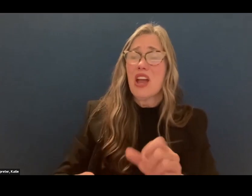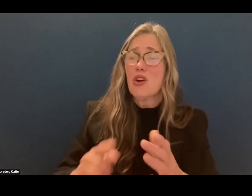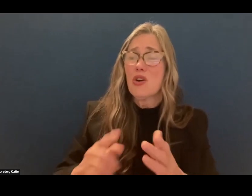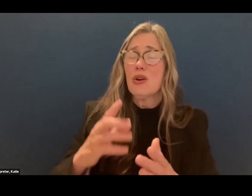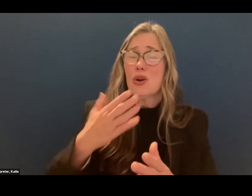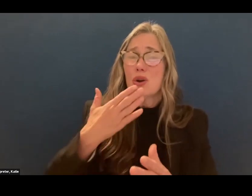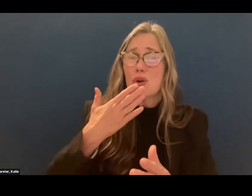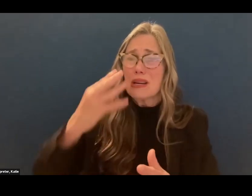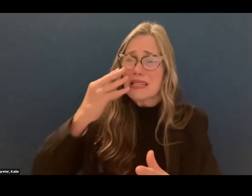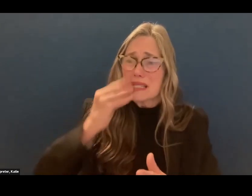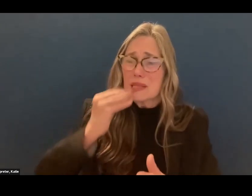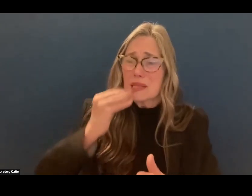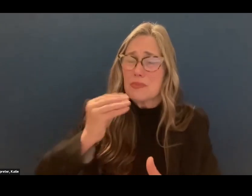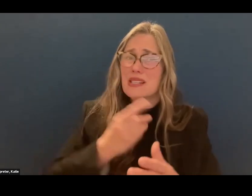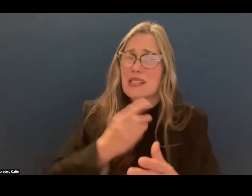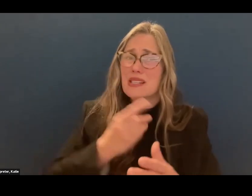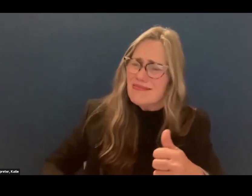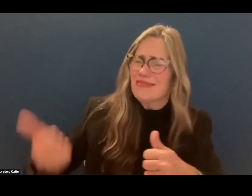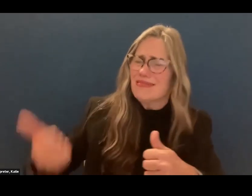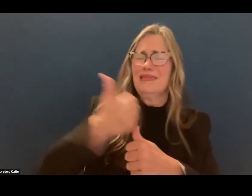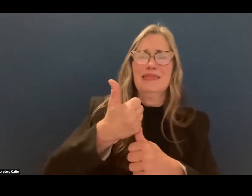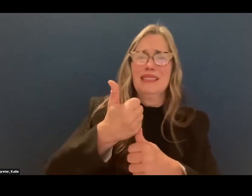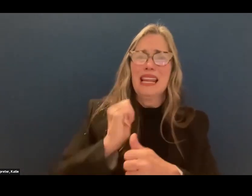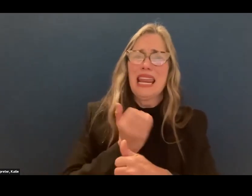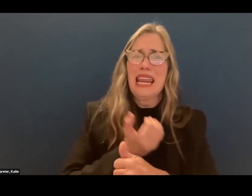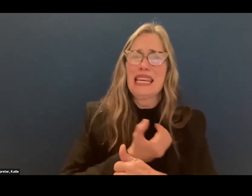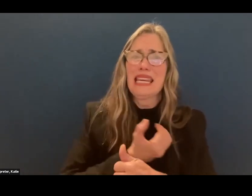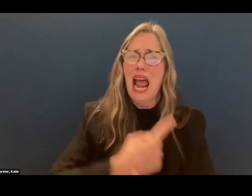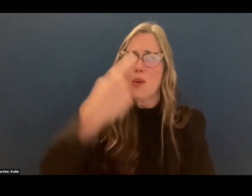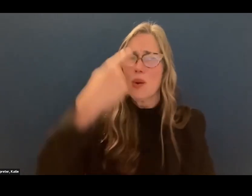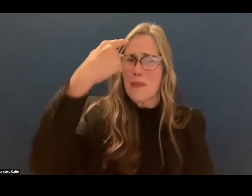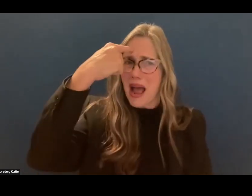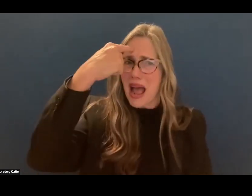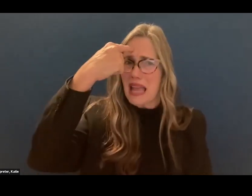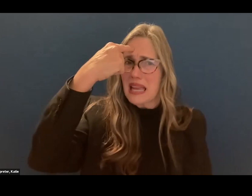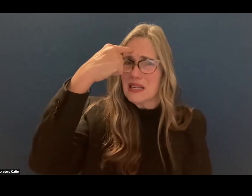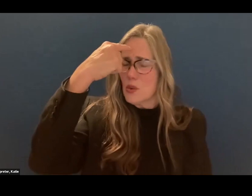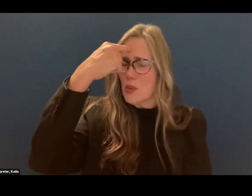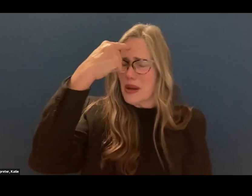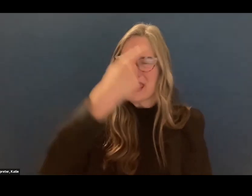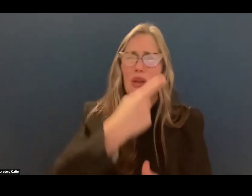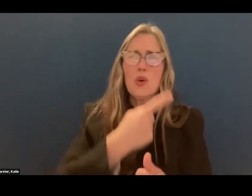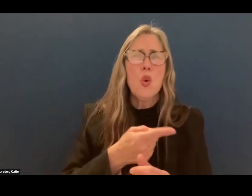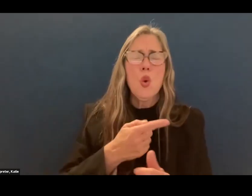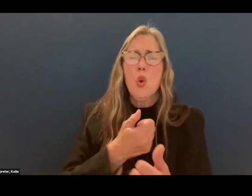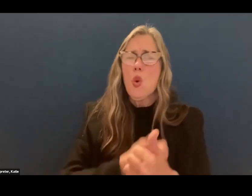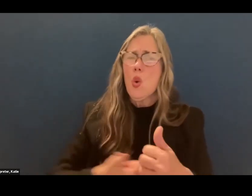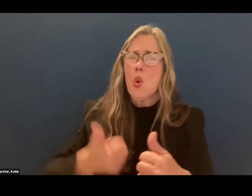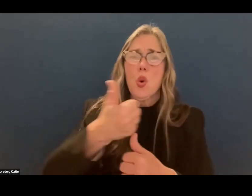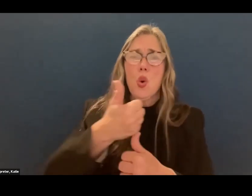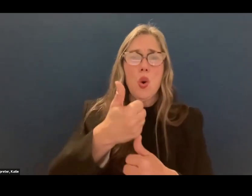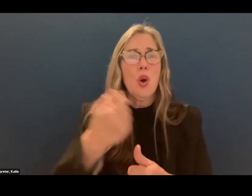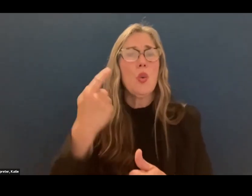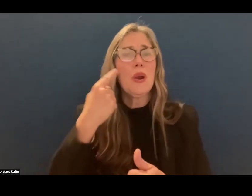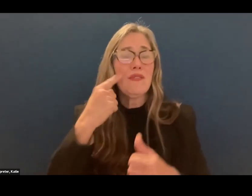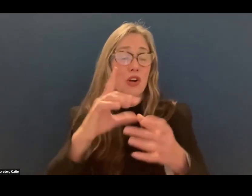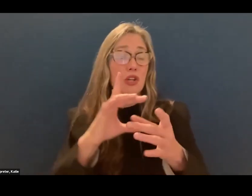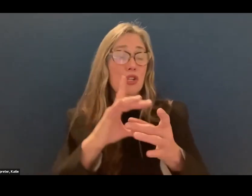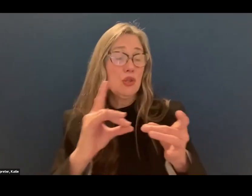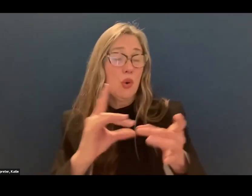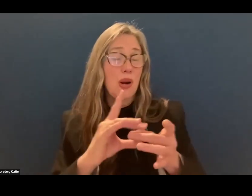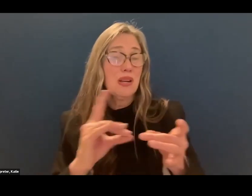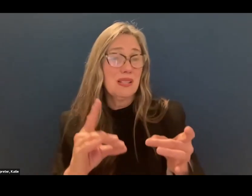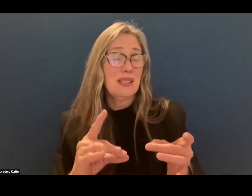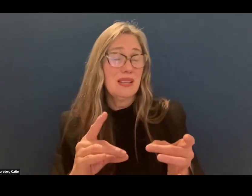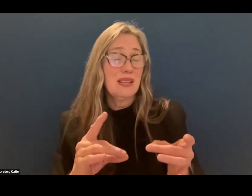that. So when we talk about scenarios, I think we've heard some scenarios here today that maybe perhaps you can take back